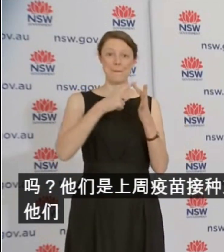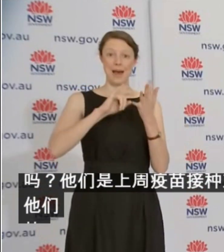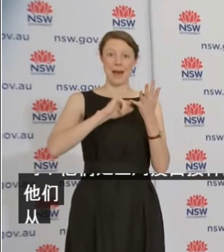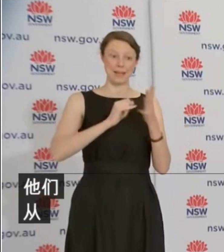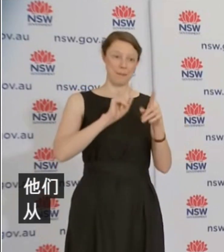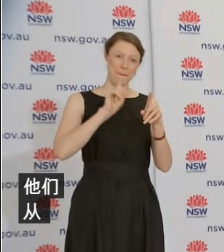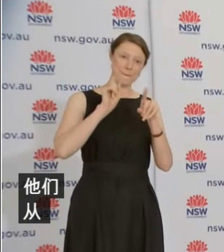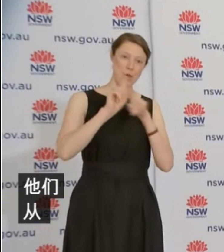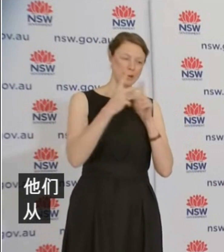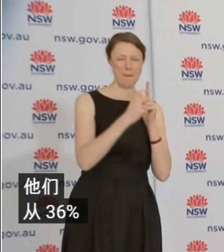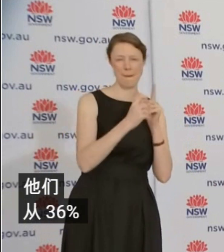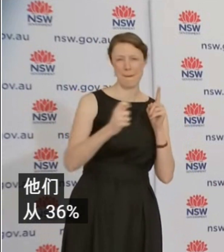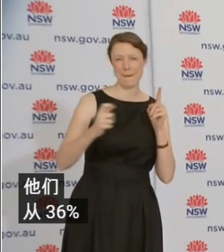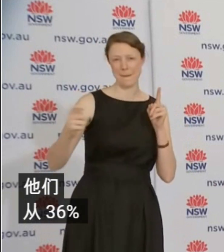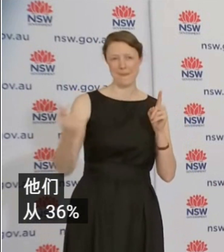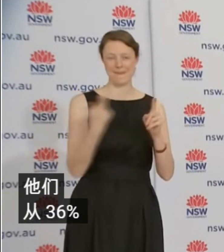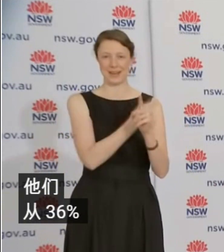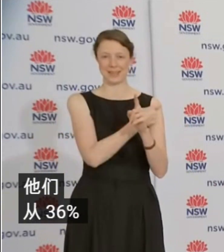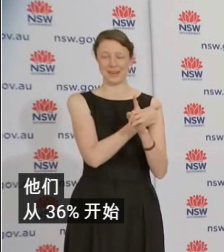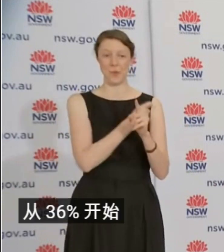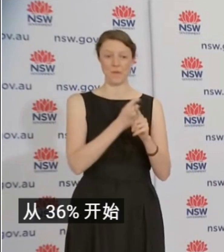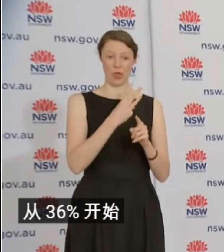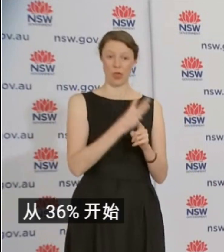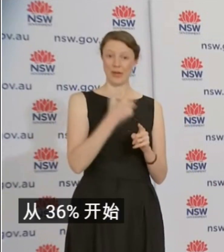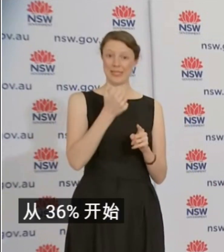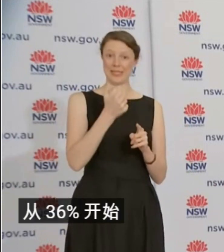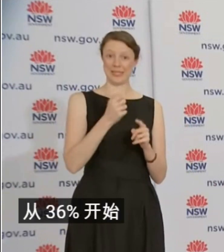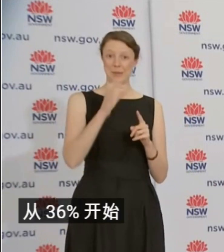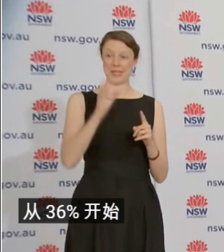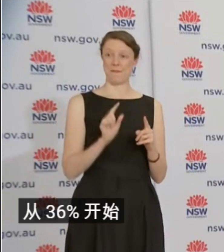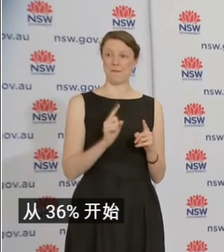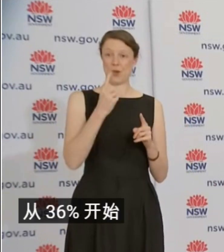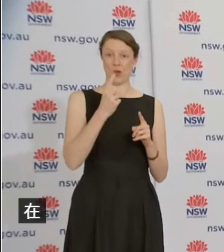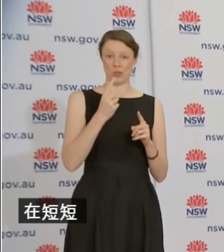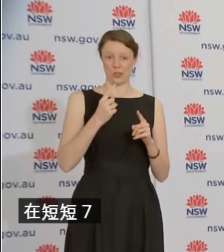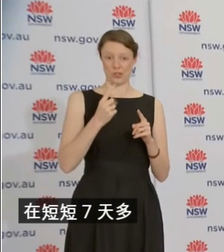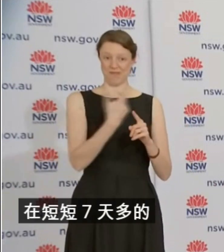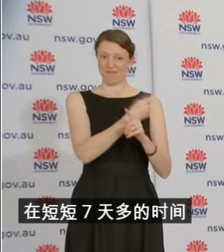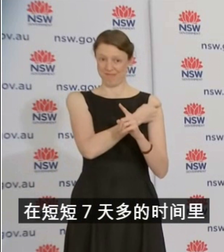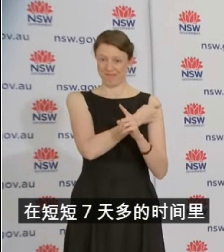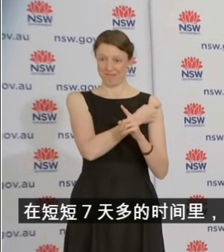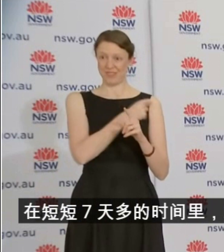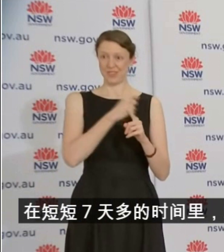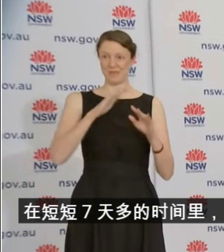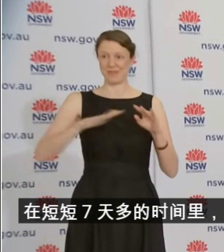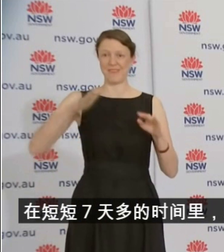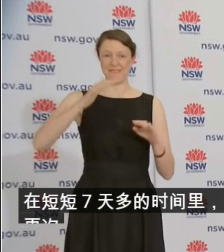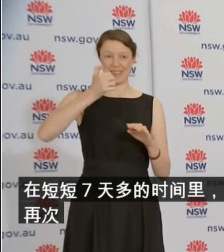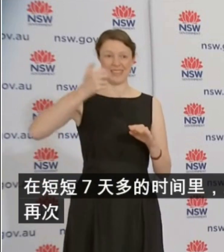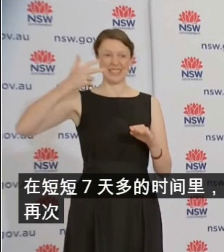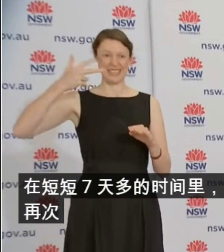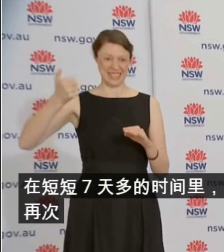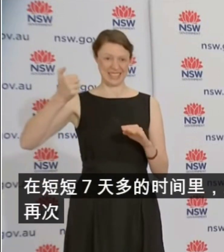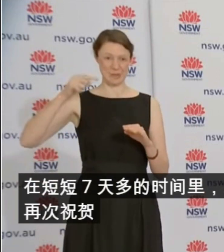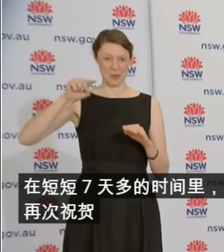last week. They went from a 36% first dose to a 66.5% first dose in just over 7 days. So